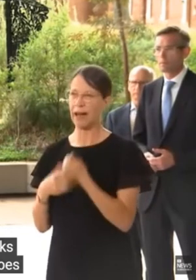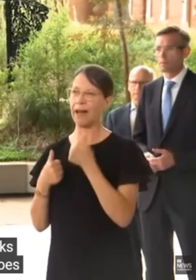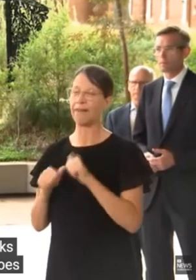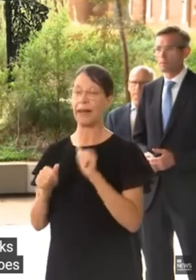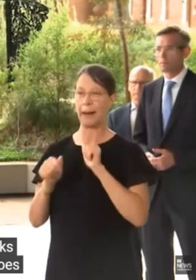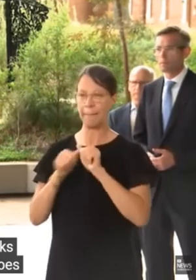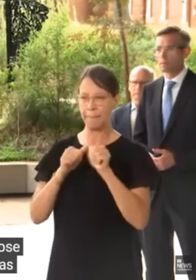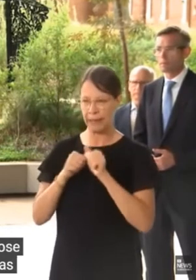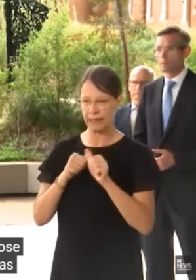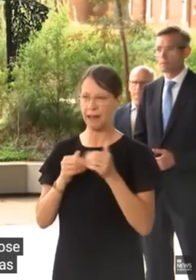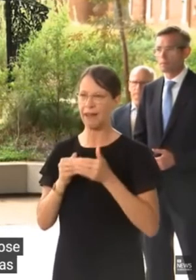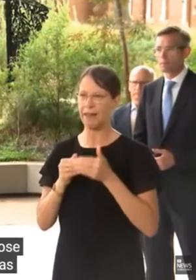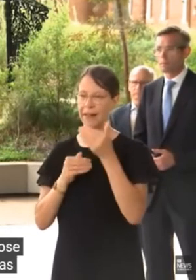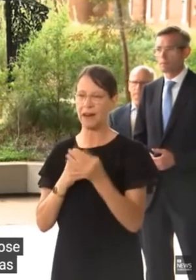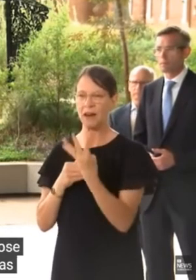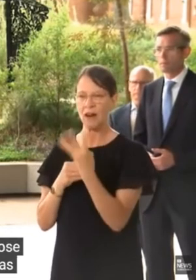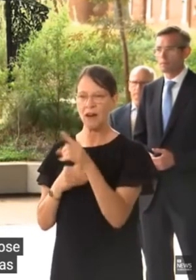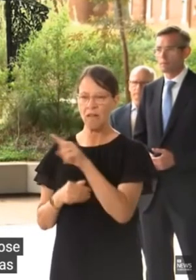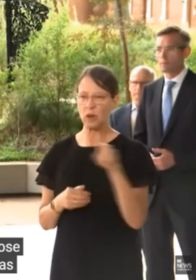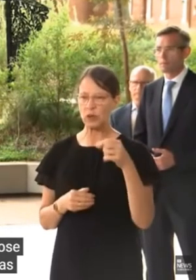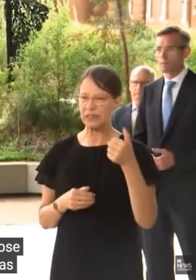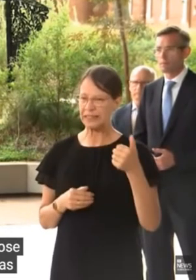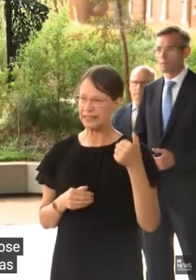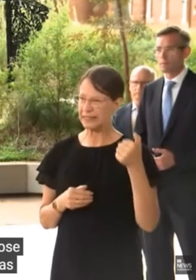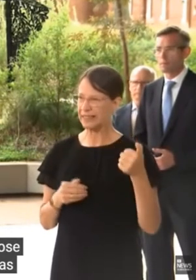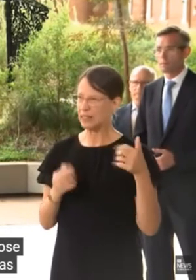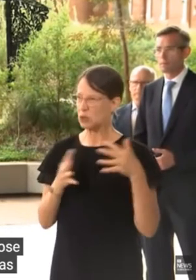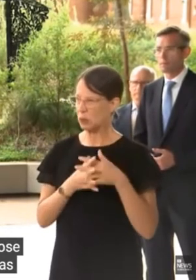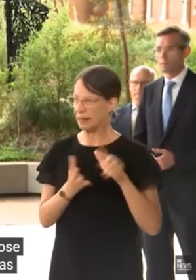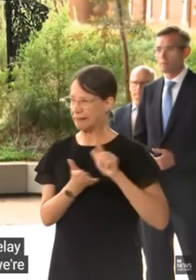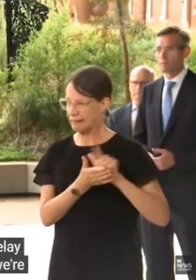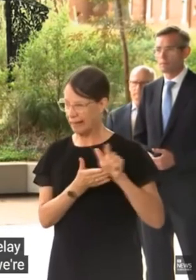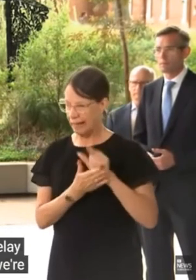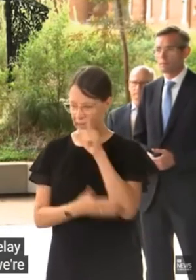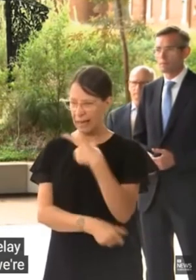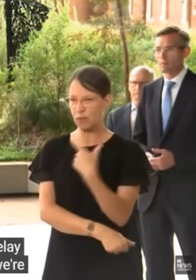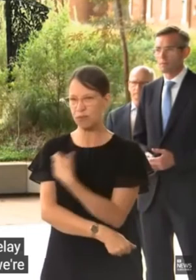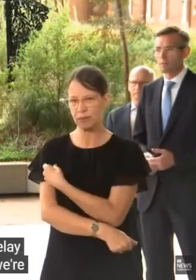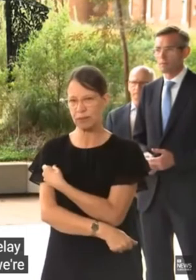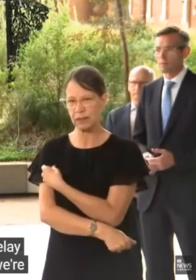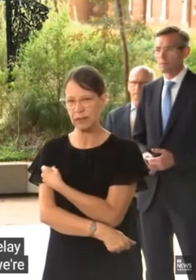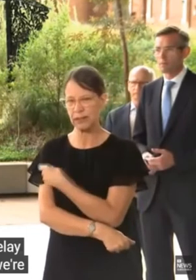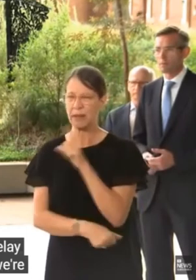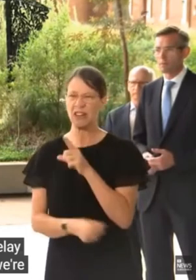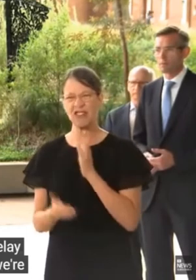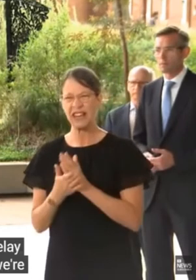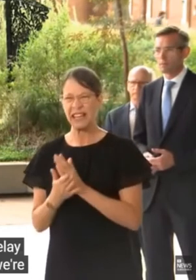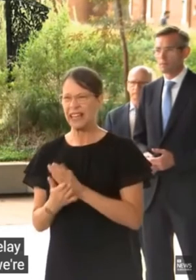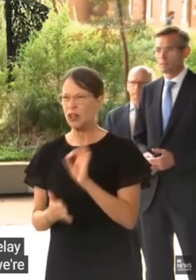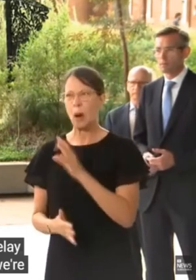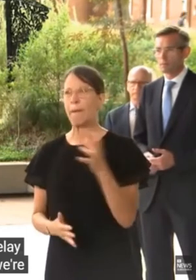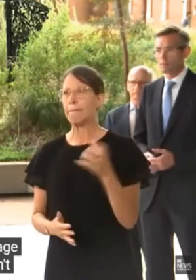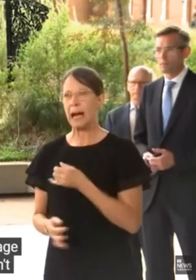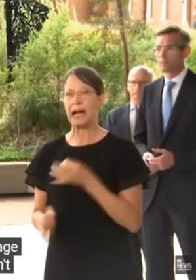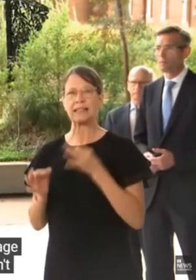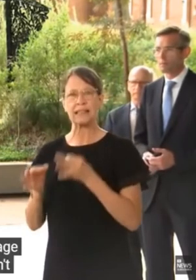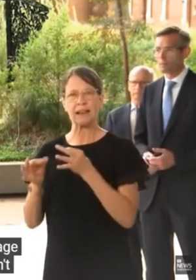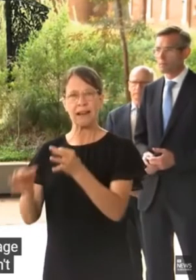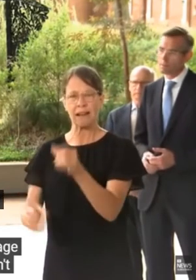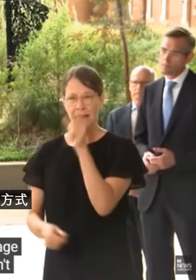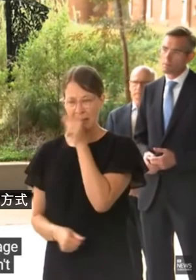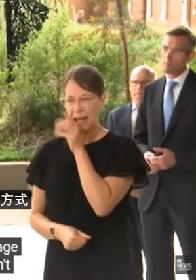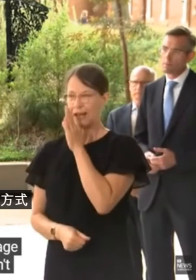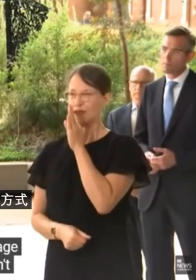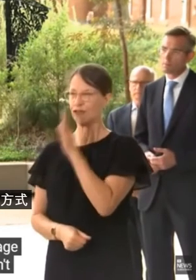as guidance, you don't need to delay, but when you're recovered, and we're just giving that simple message of 4 to 6 weeks. So I don't think there's difference, I